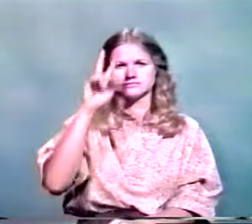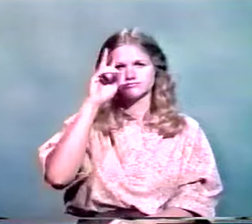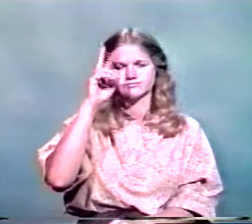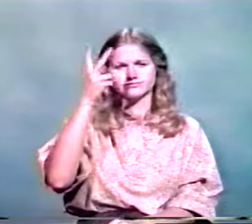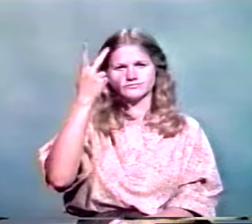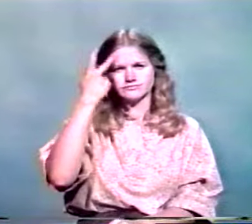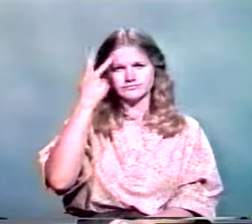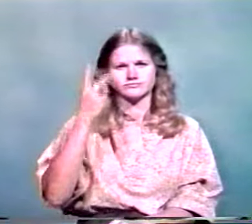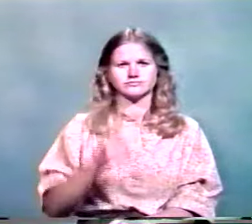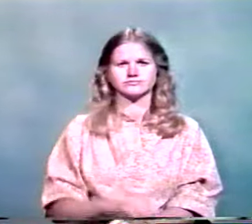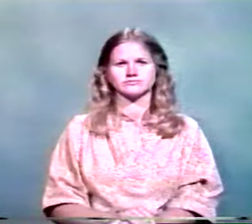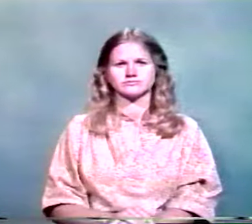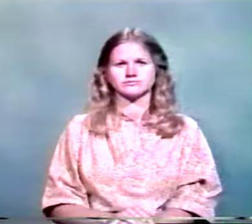Misunderstand.